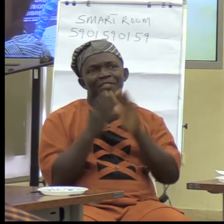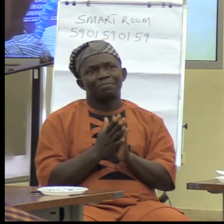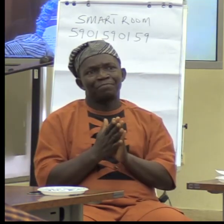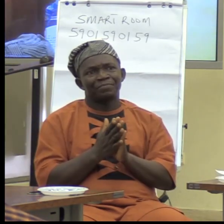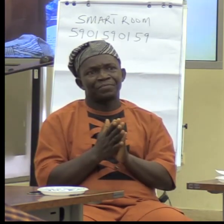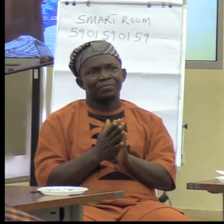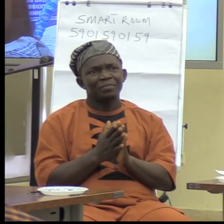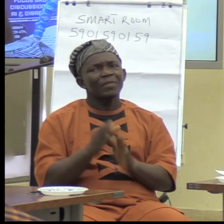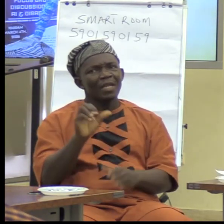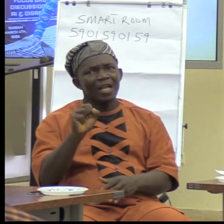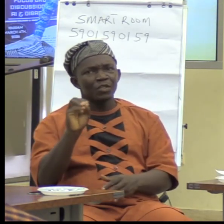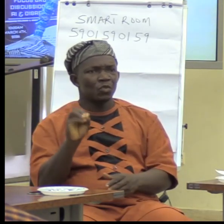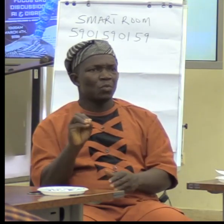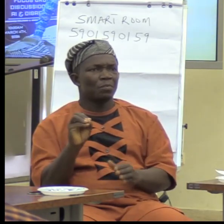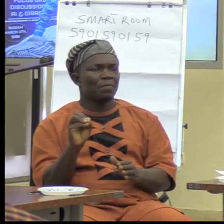involved, And so